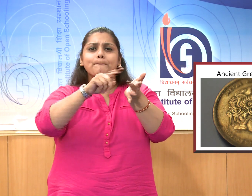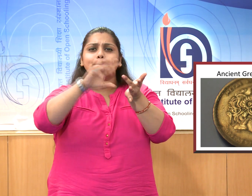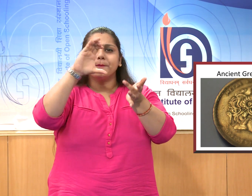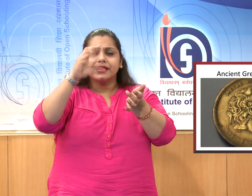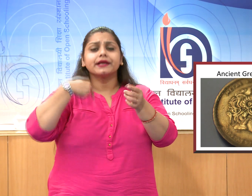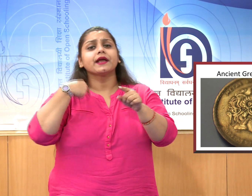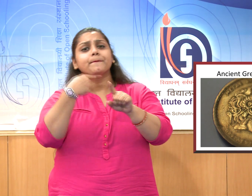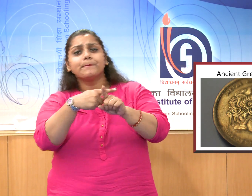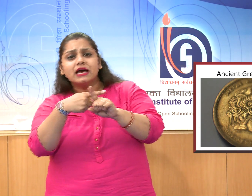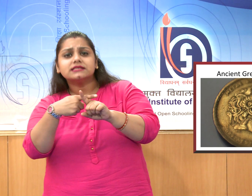and